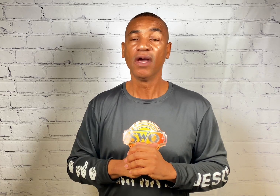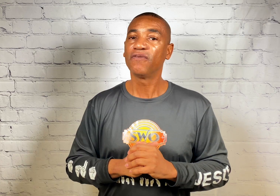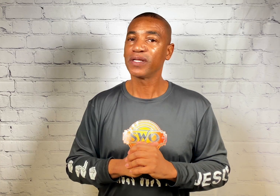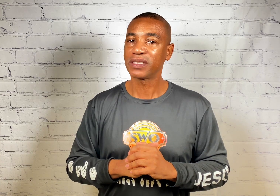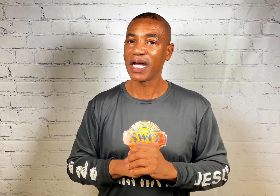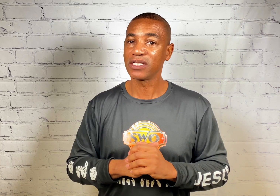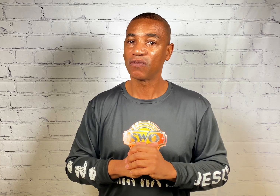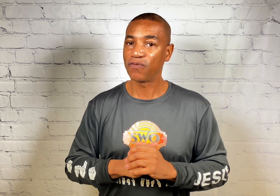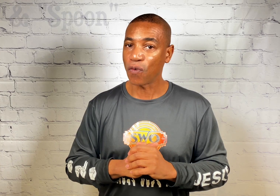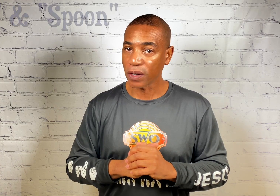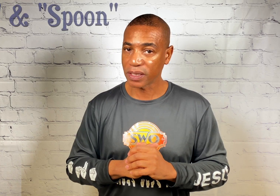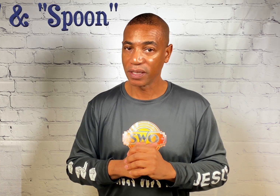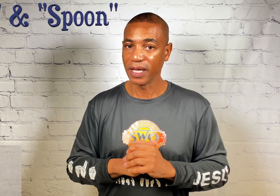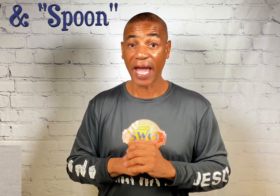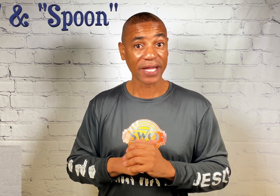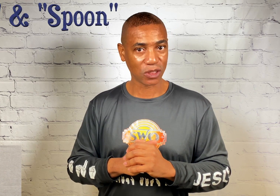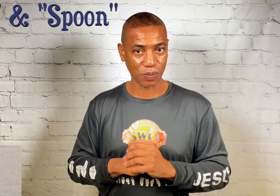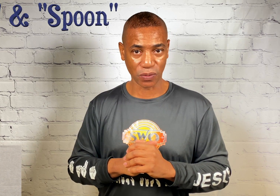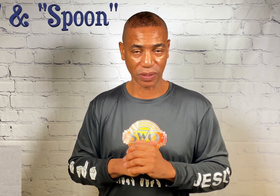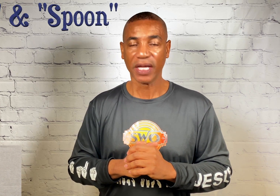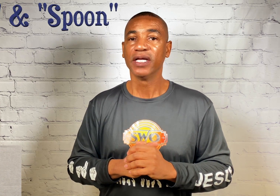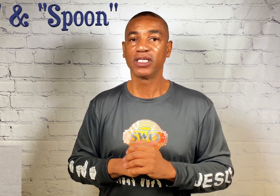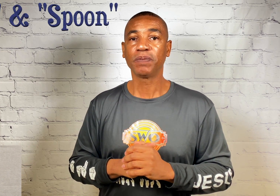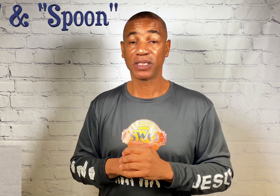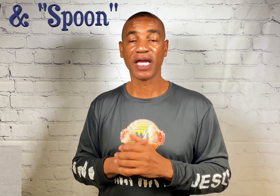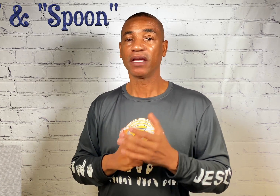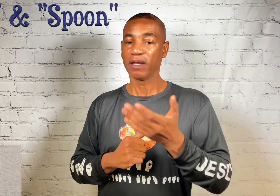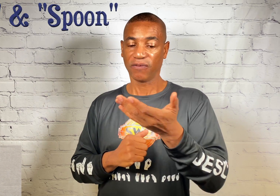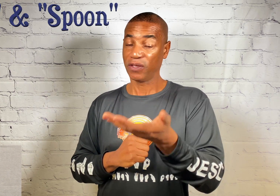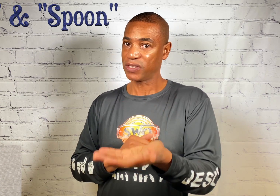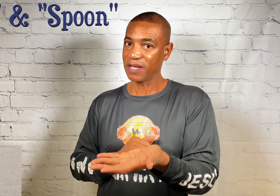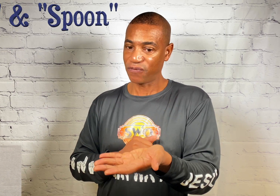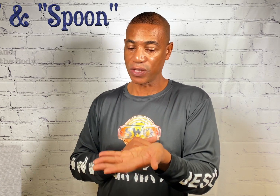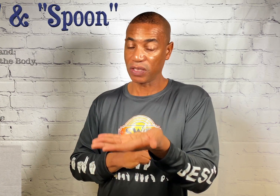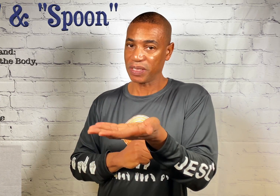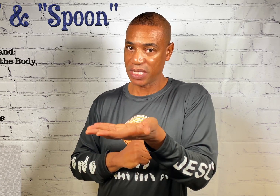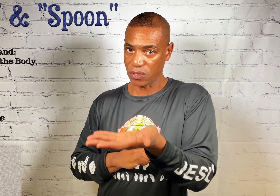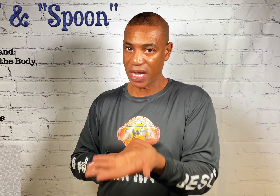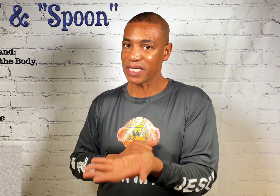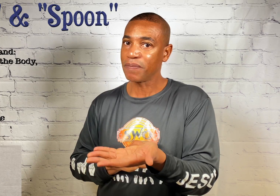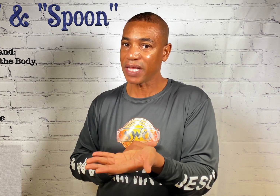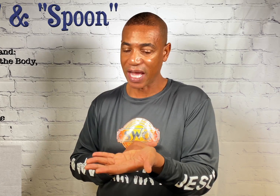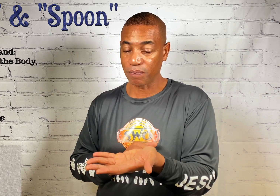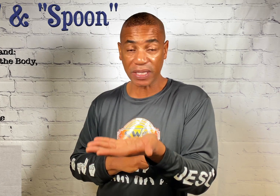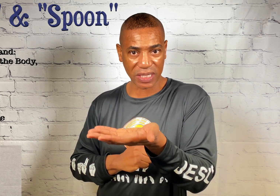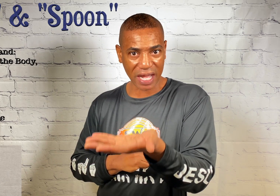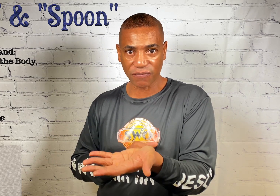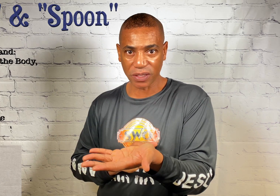For the signs fork and spoon, simply take, for the sign fork, simply take your non-dominant hand, place that out in front of the